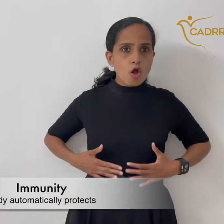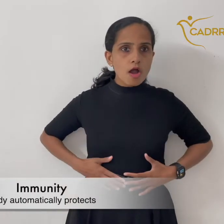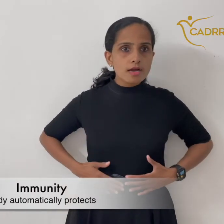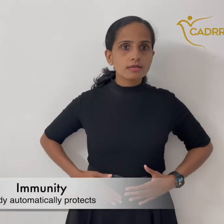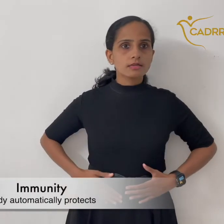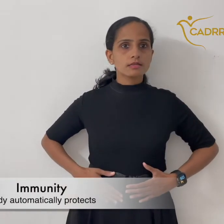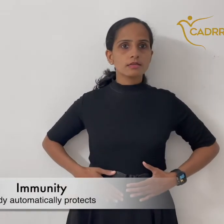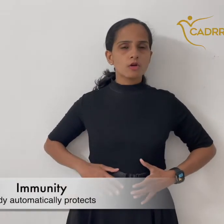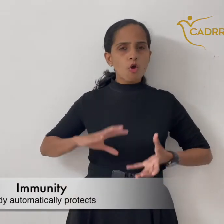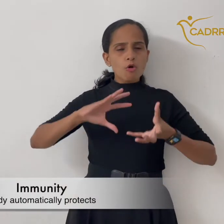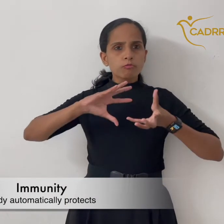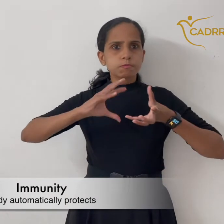Immunity.